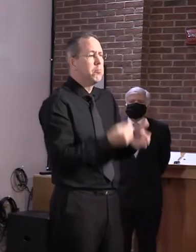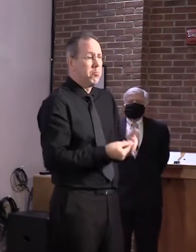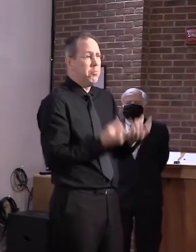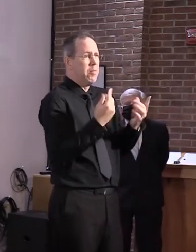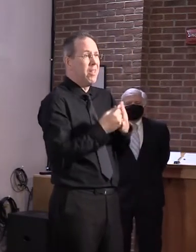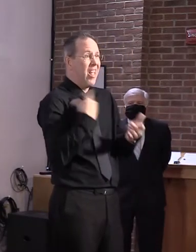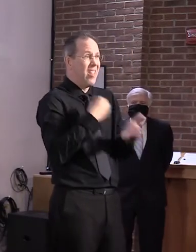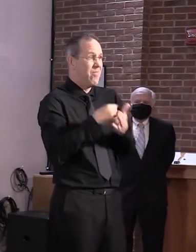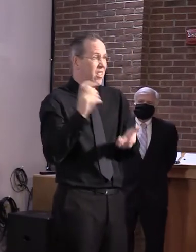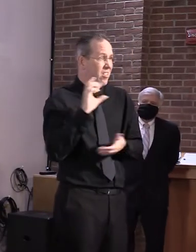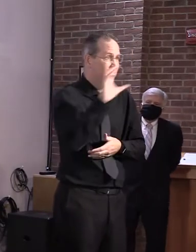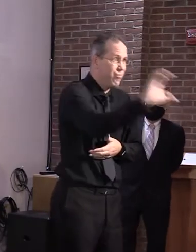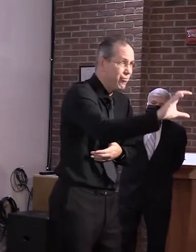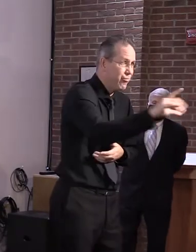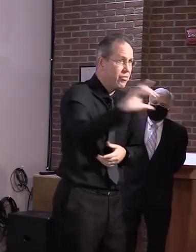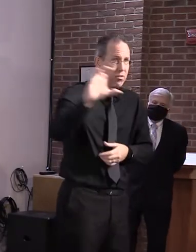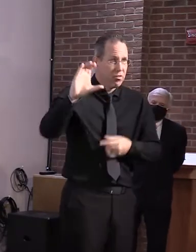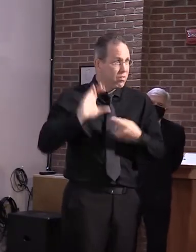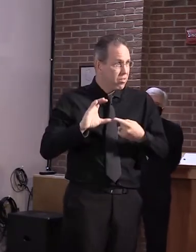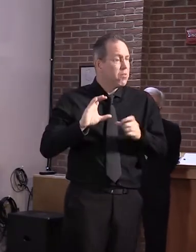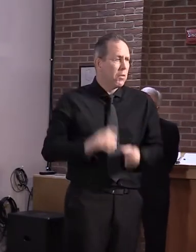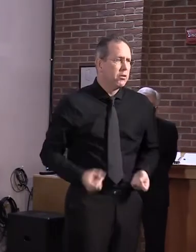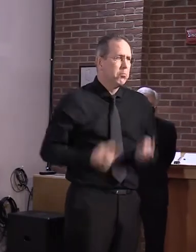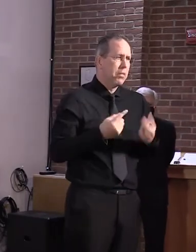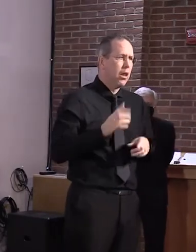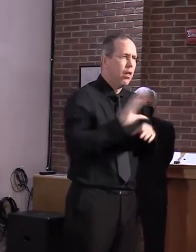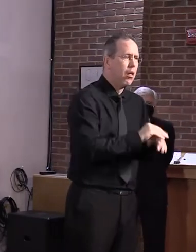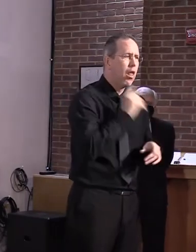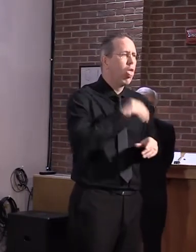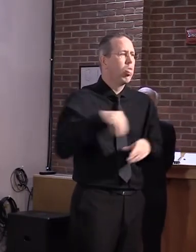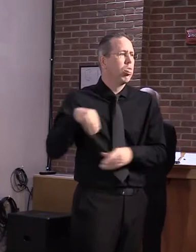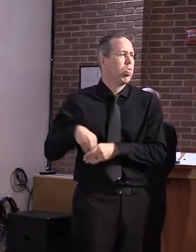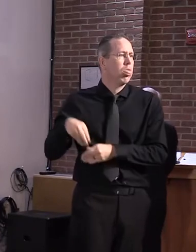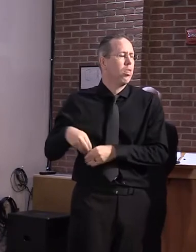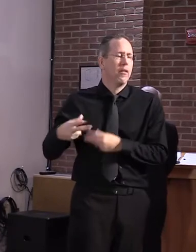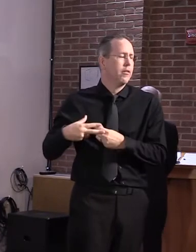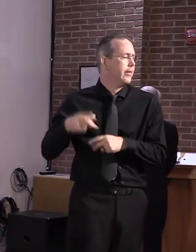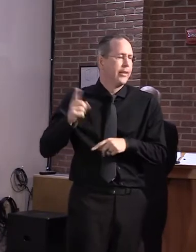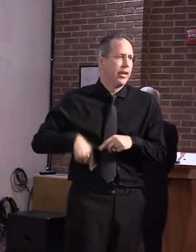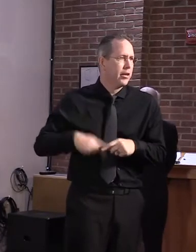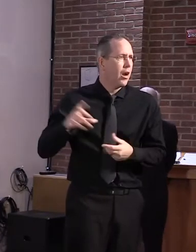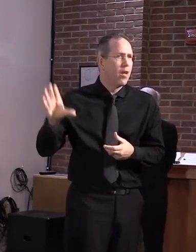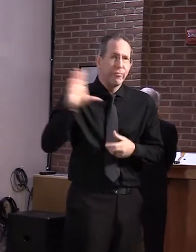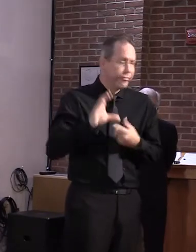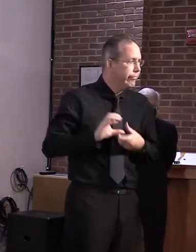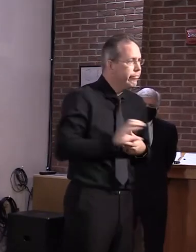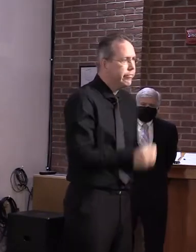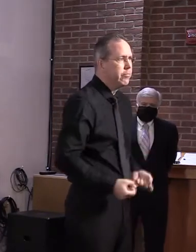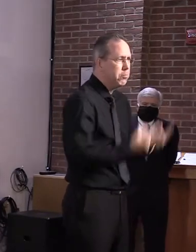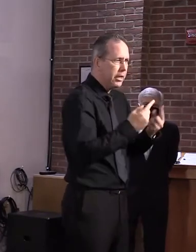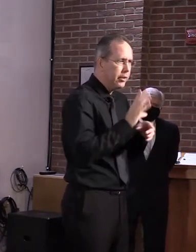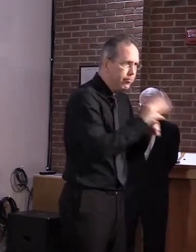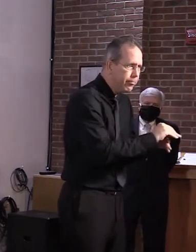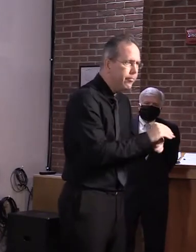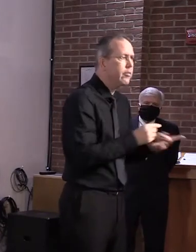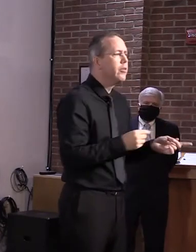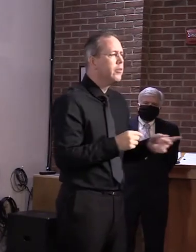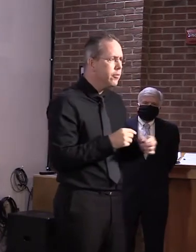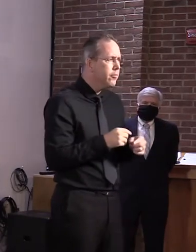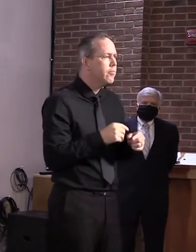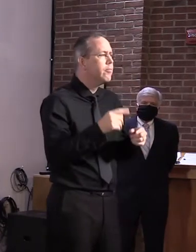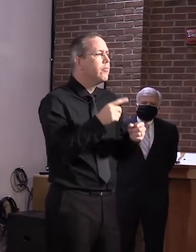of the coronavirus crisis, and that the funds would need to be spent by the end of December.